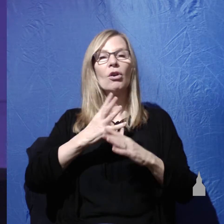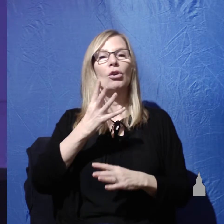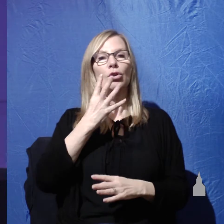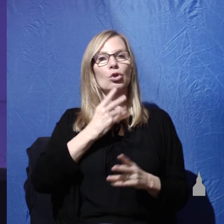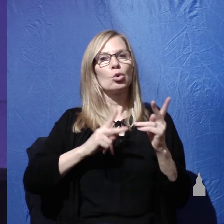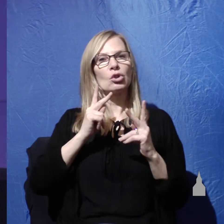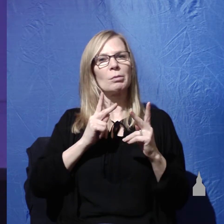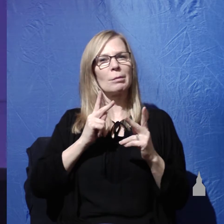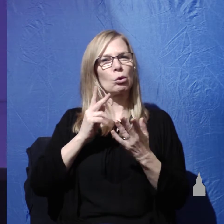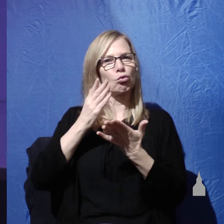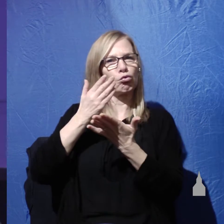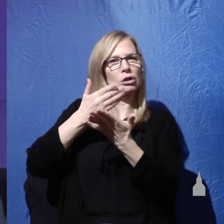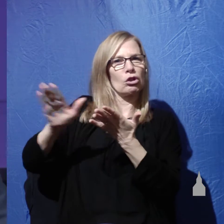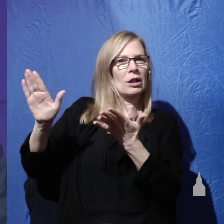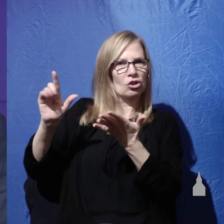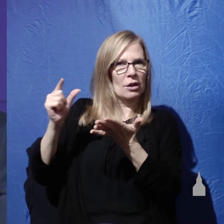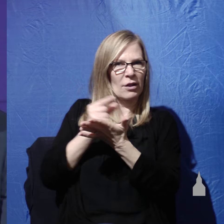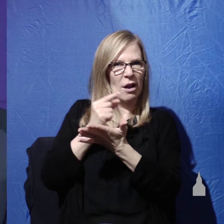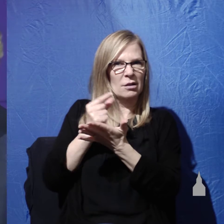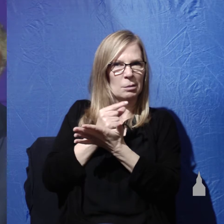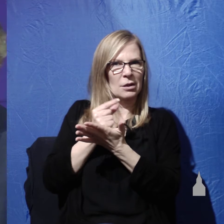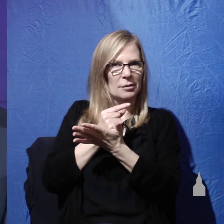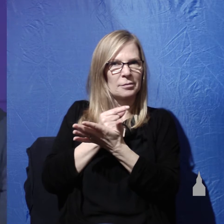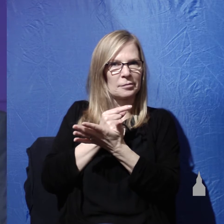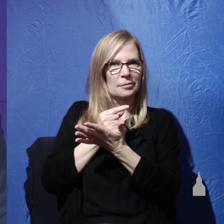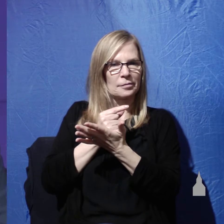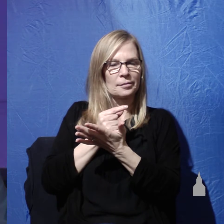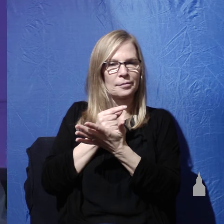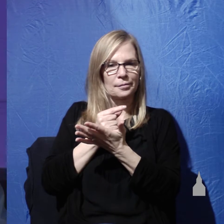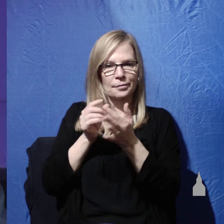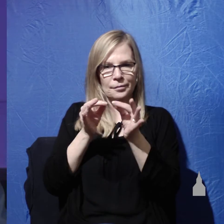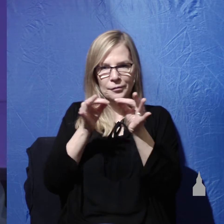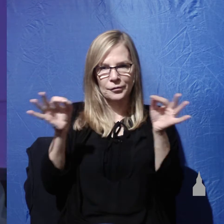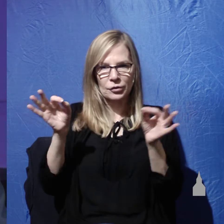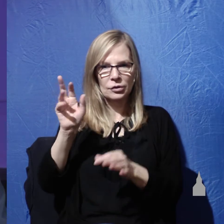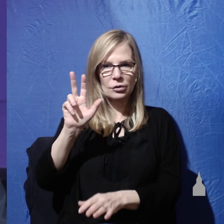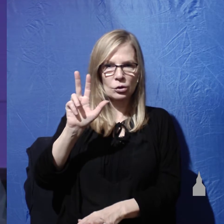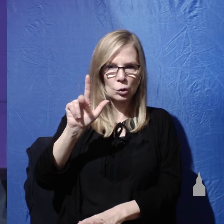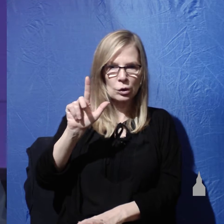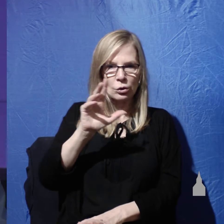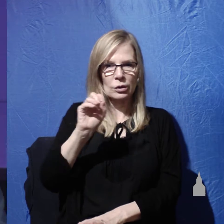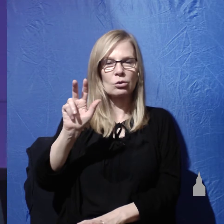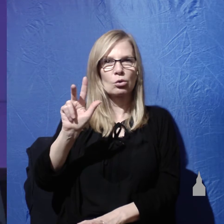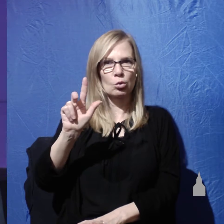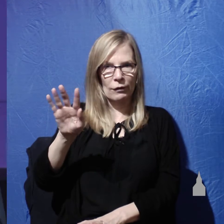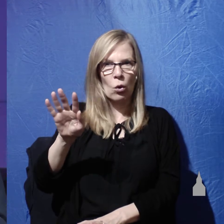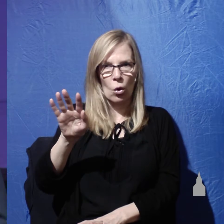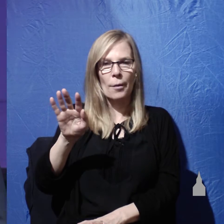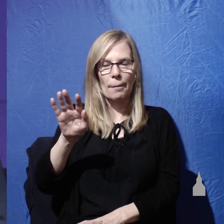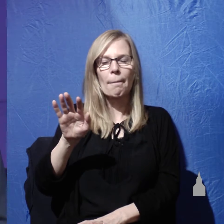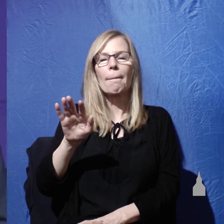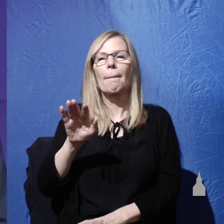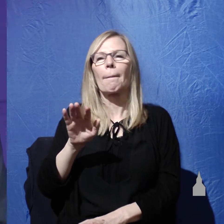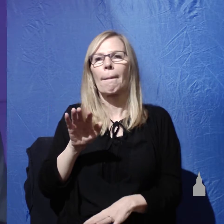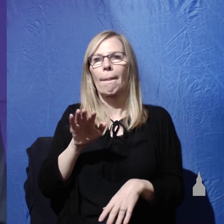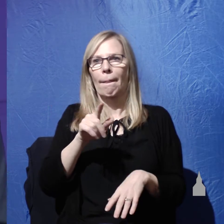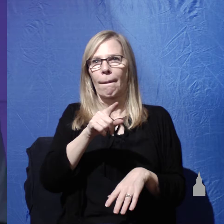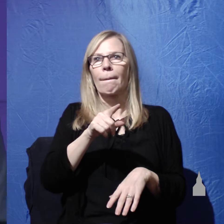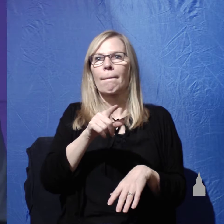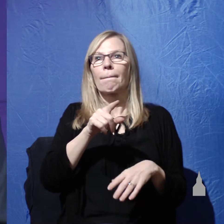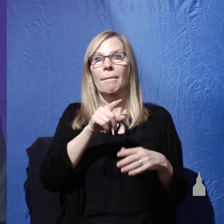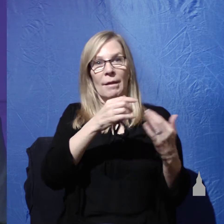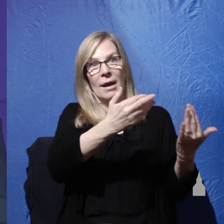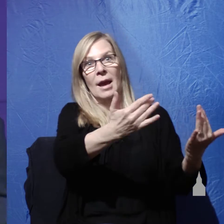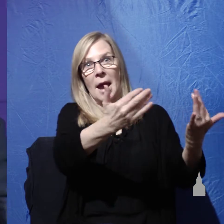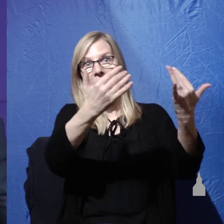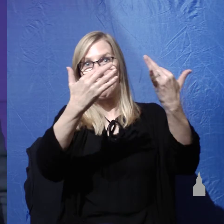Jewish people's rejection of the gospel. Verses 23 and 24. When they had set a day for Paul, they came